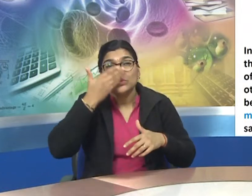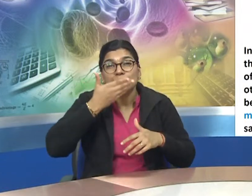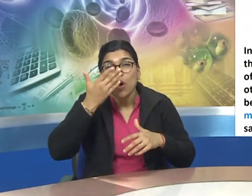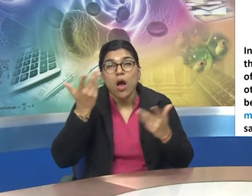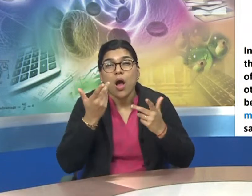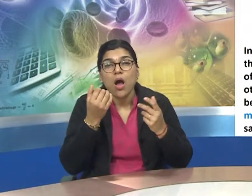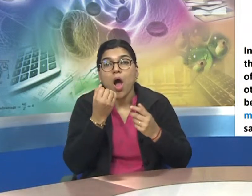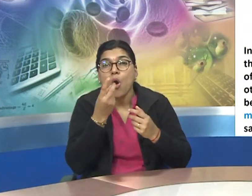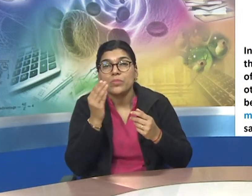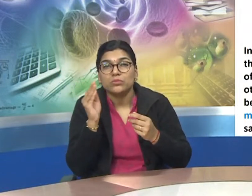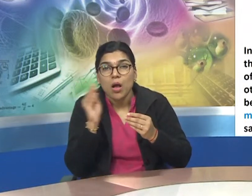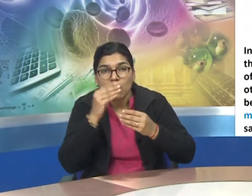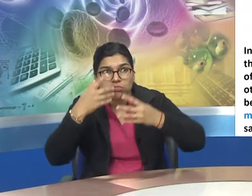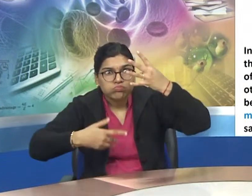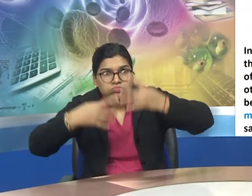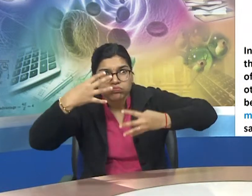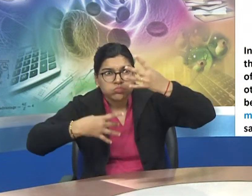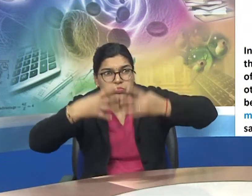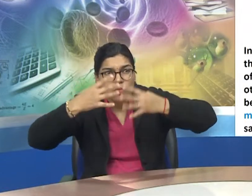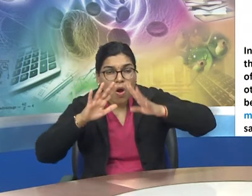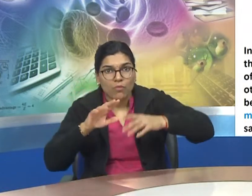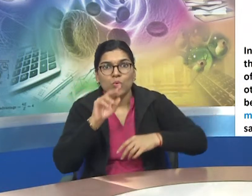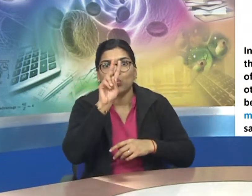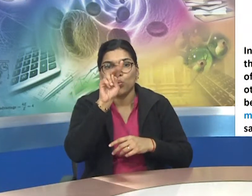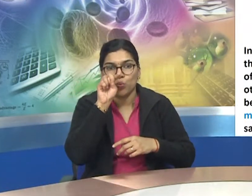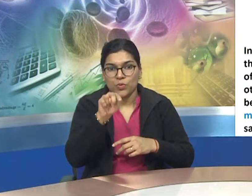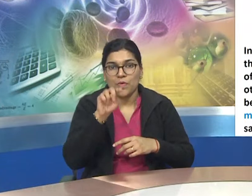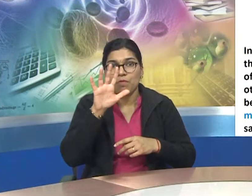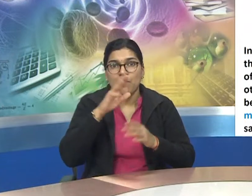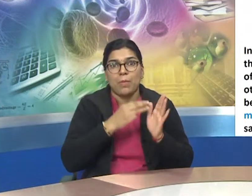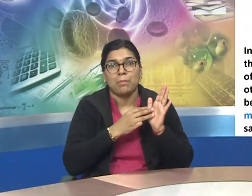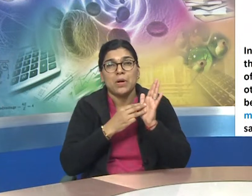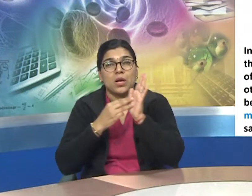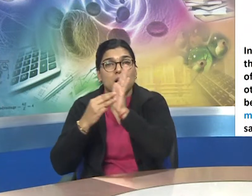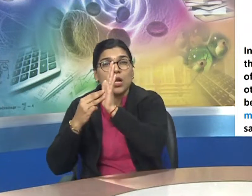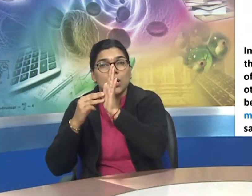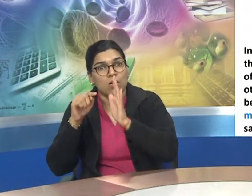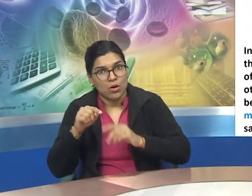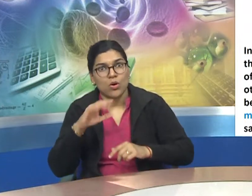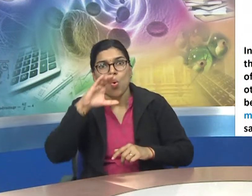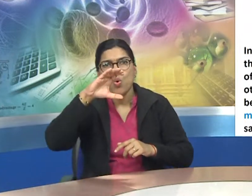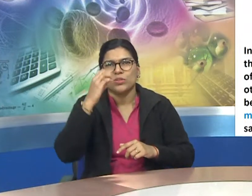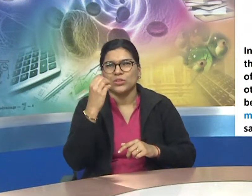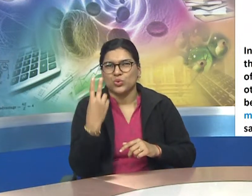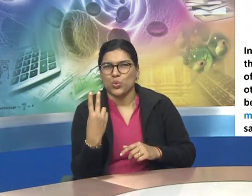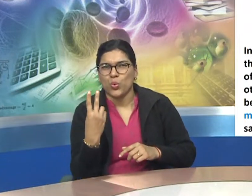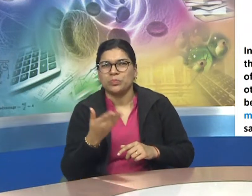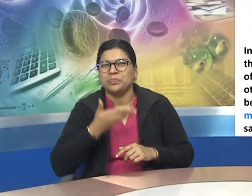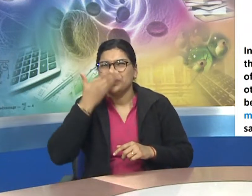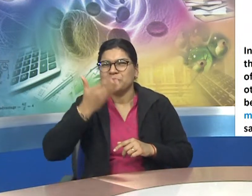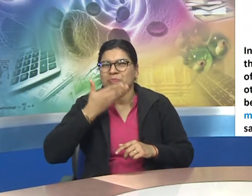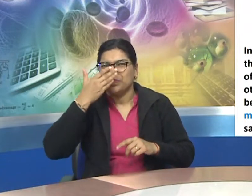the plants offset the emission of more than 2.5 billion pounds of carbon